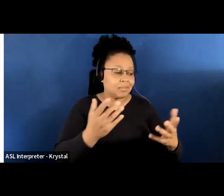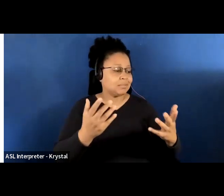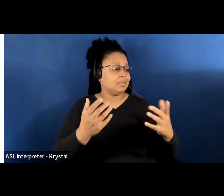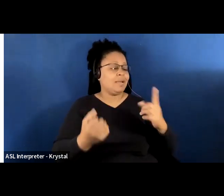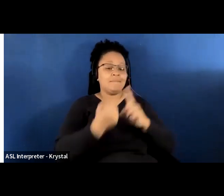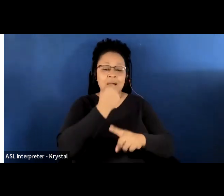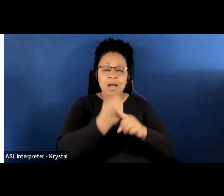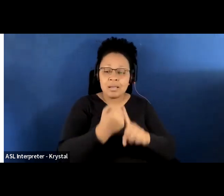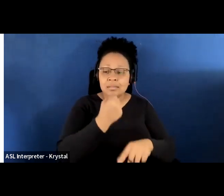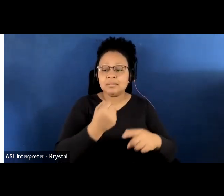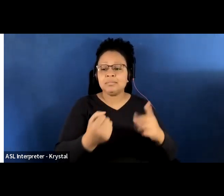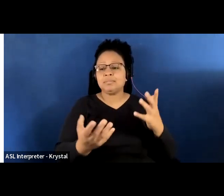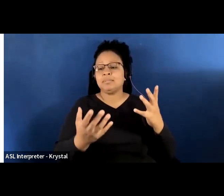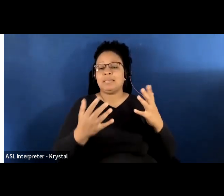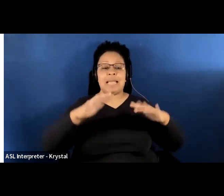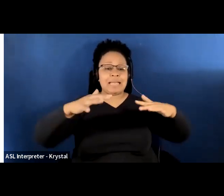or both,